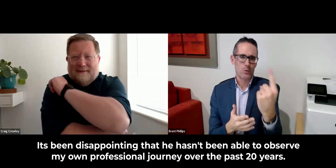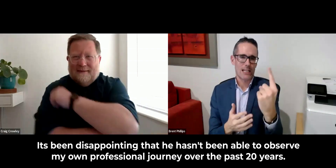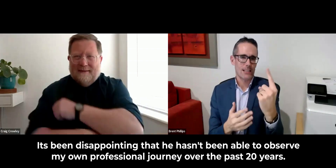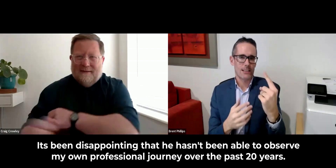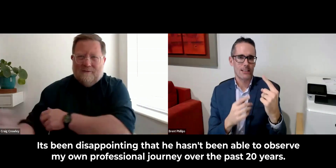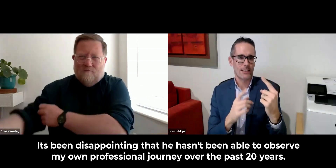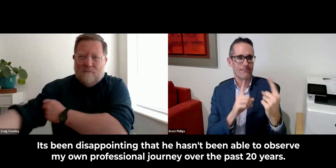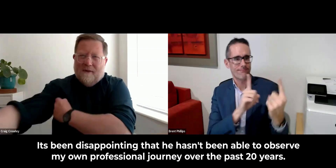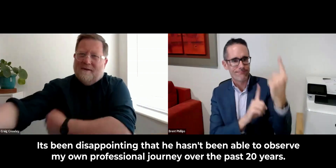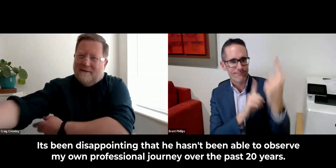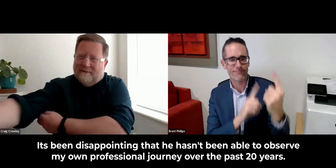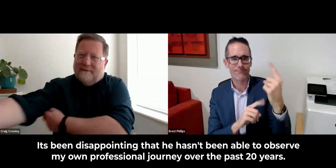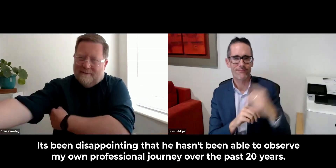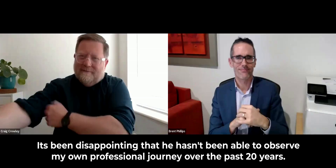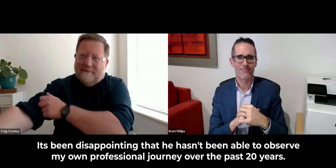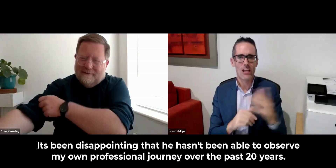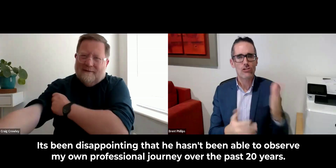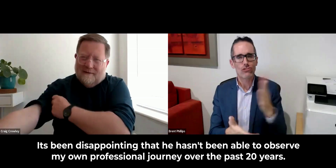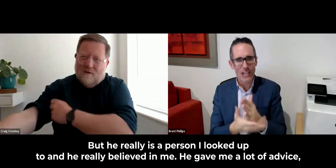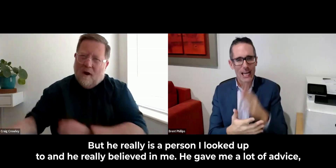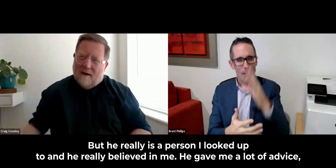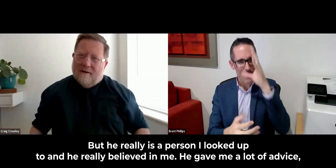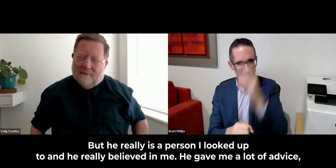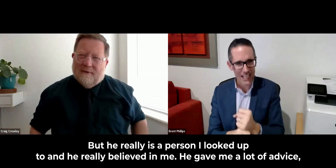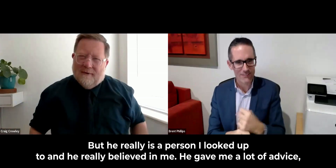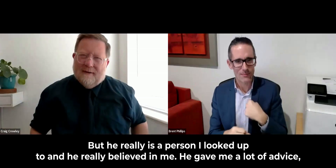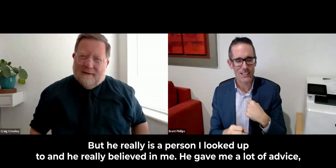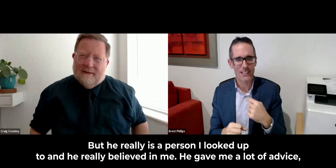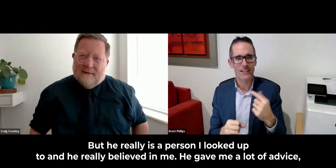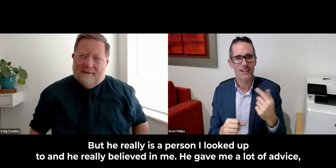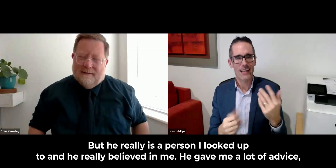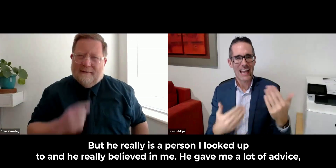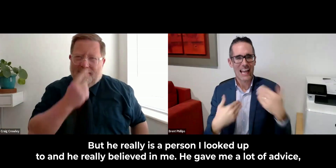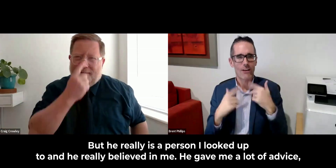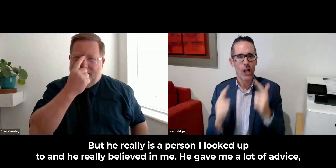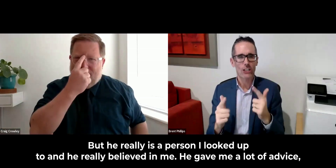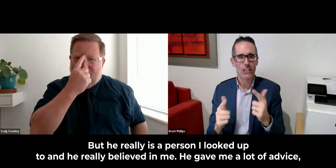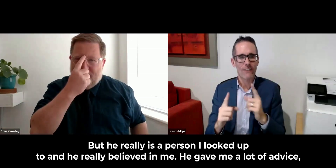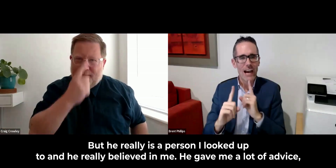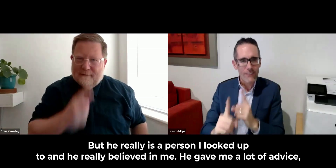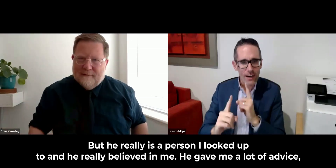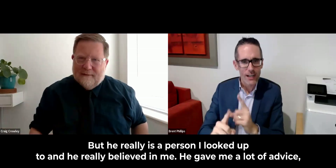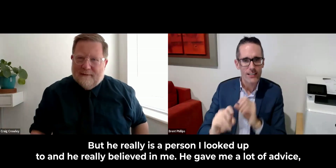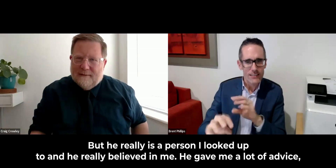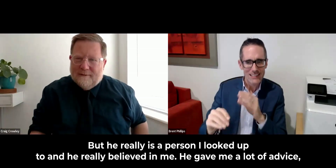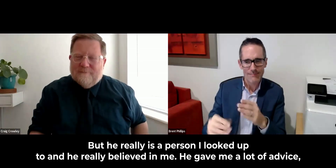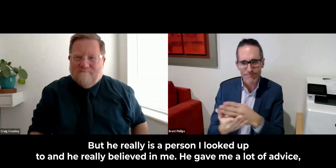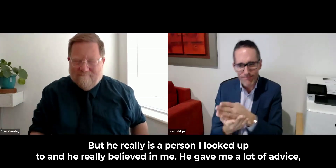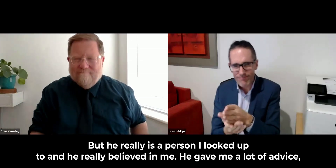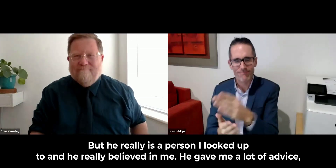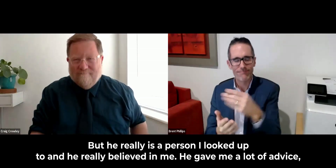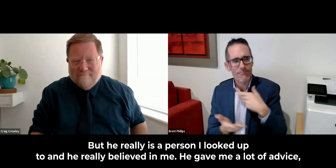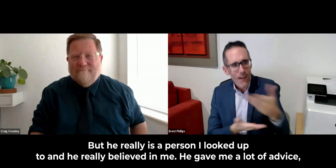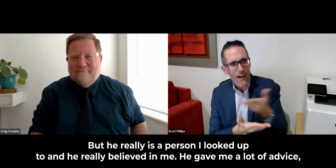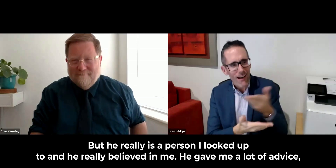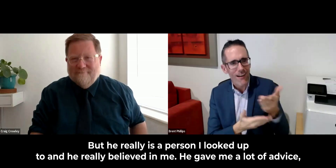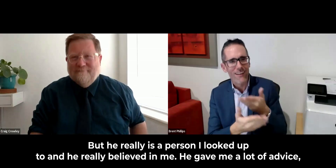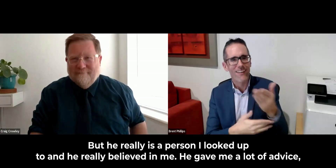own professional journey over the past 20 years, but he really is a person I looked up to, and he really believed in me. He gave me a lot of